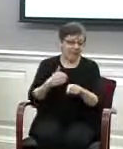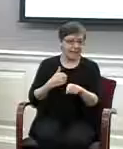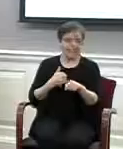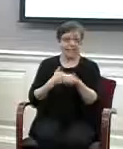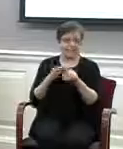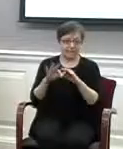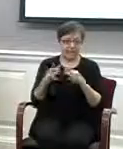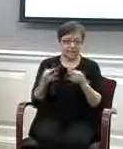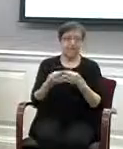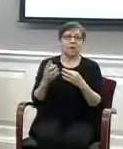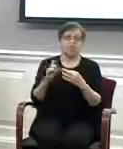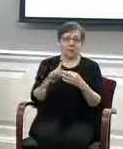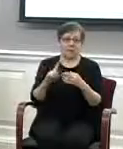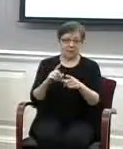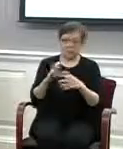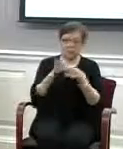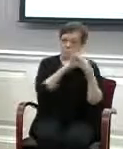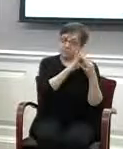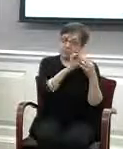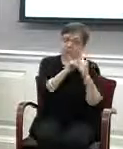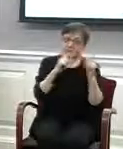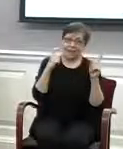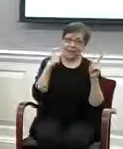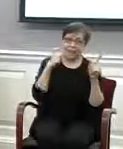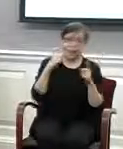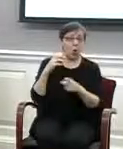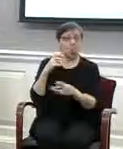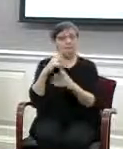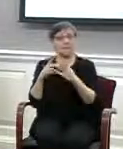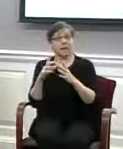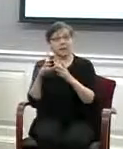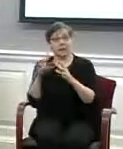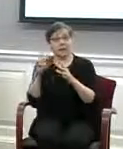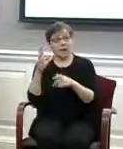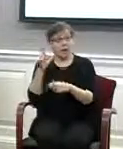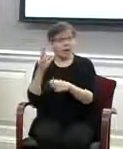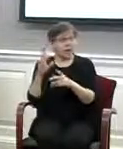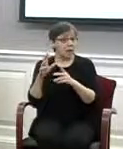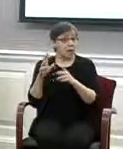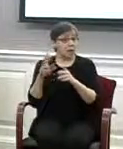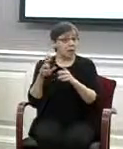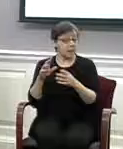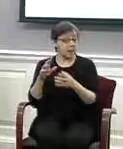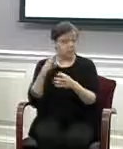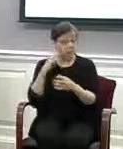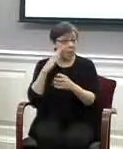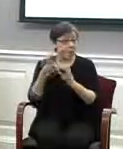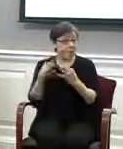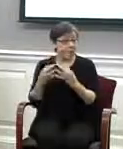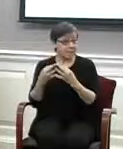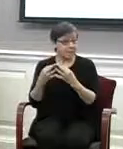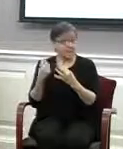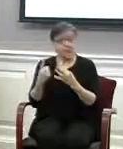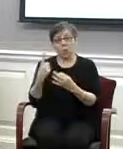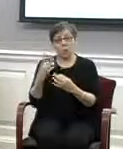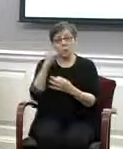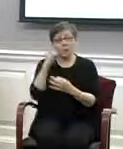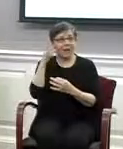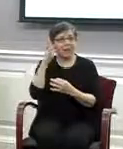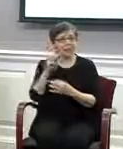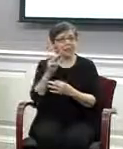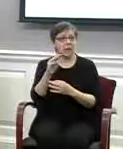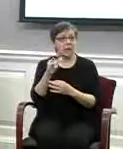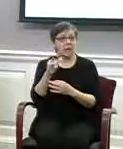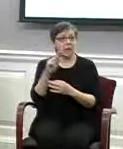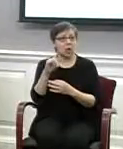from a family, perhaps with a martyred parent. This one comes from a family. They know the families. This one, you know, her